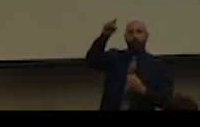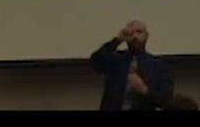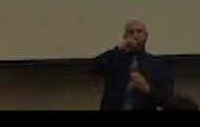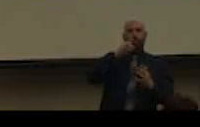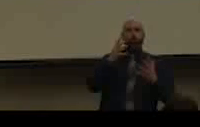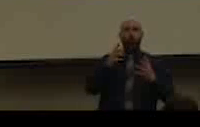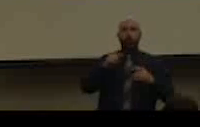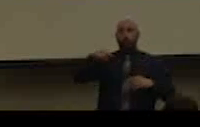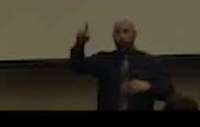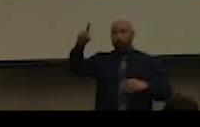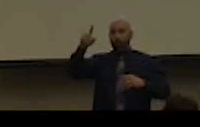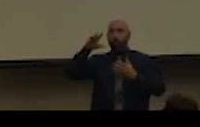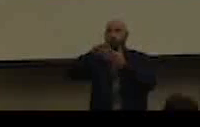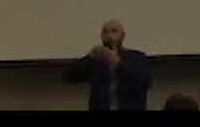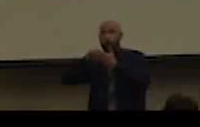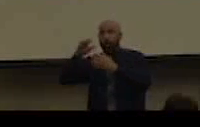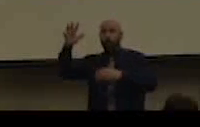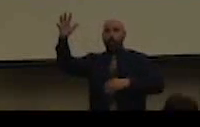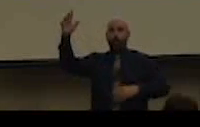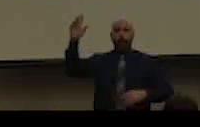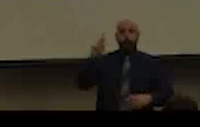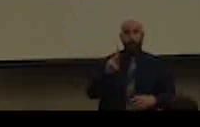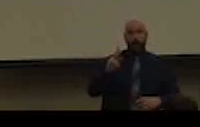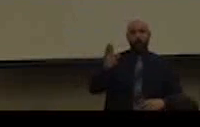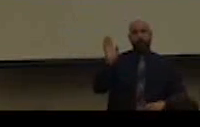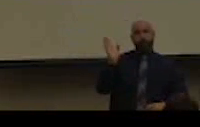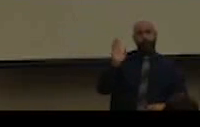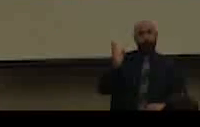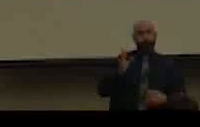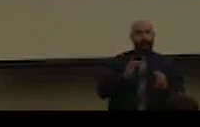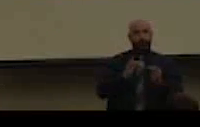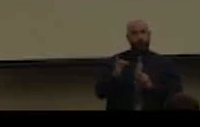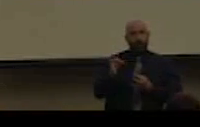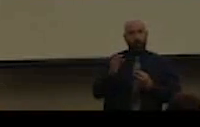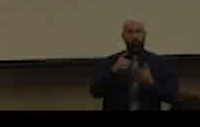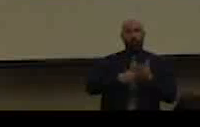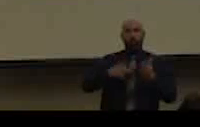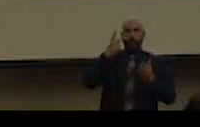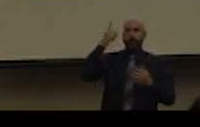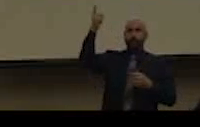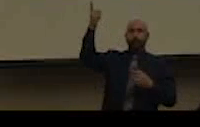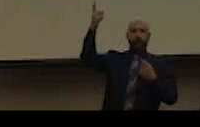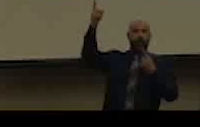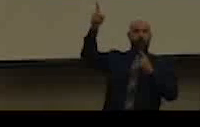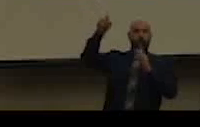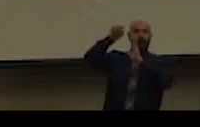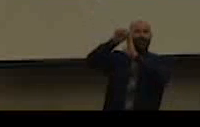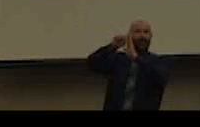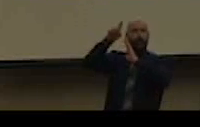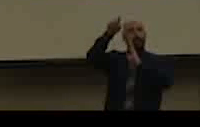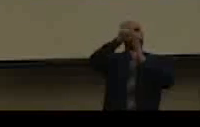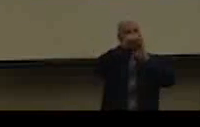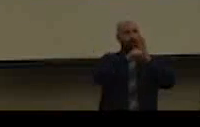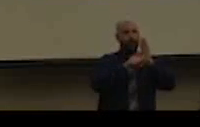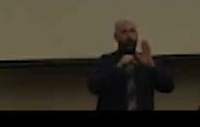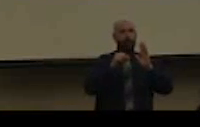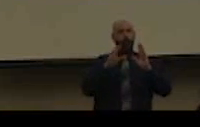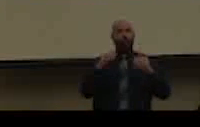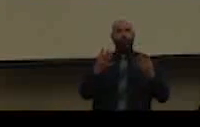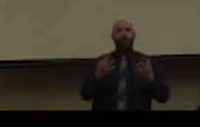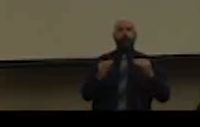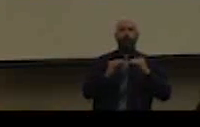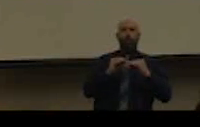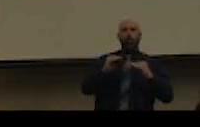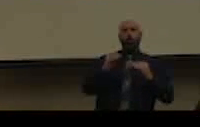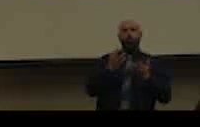to you what we've seen in other places that has or hasn't worked to provide a broader set of resources, so that as we think about the set of